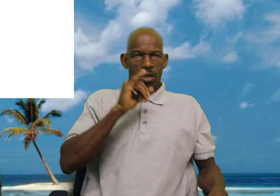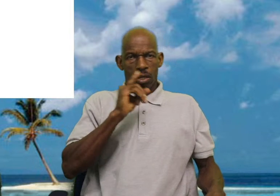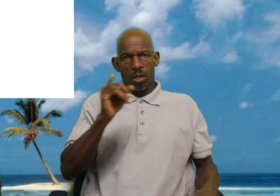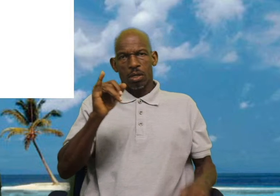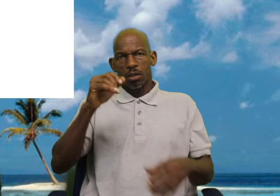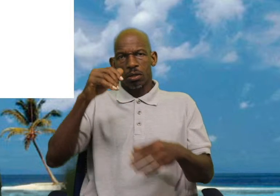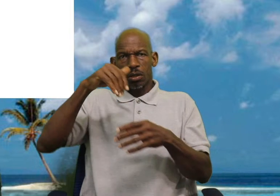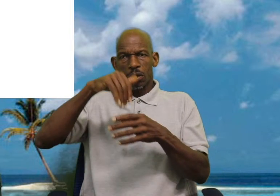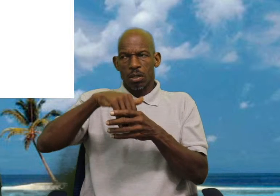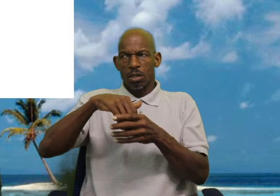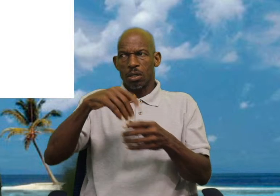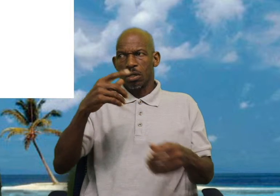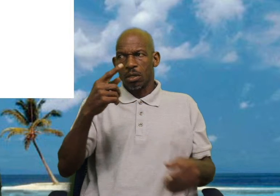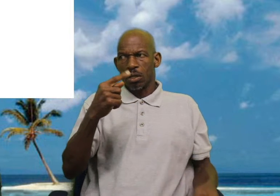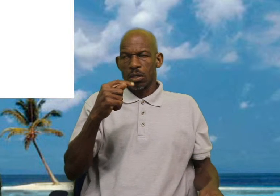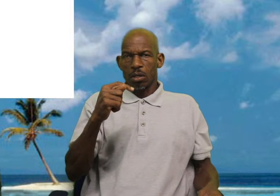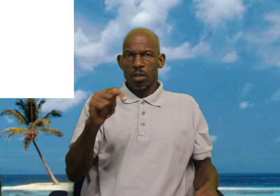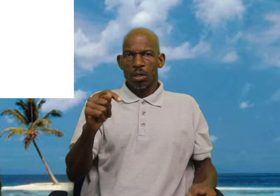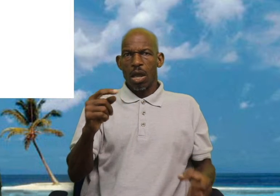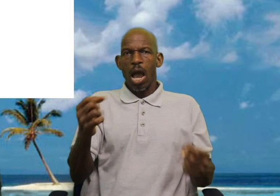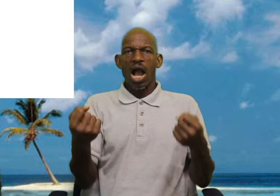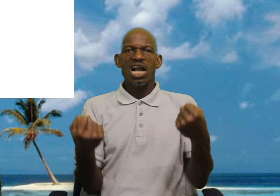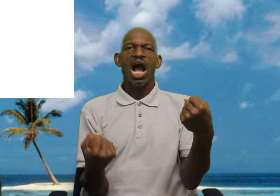in the car.